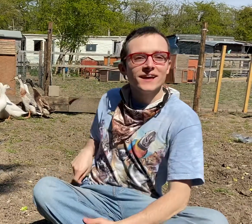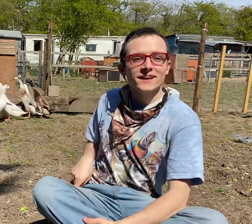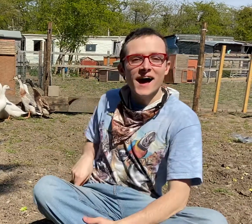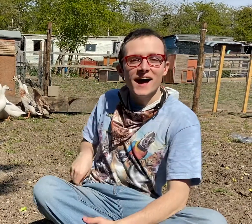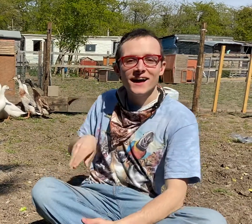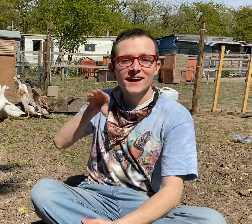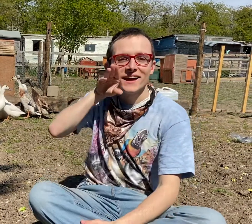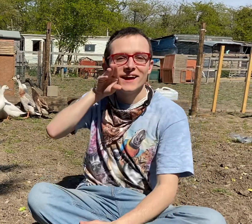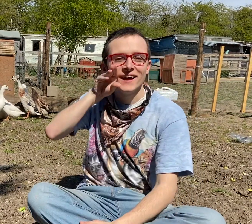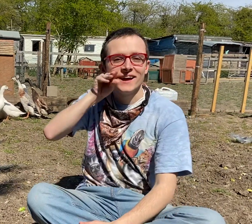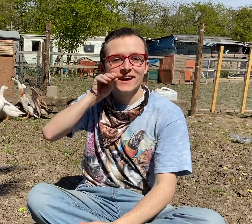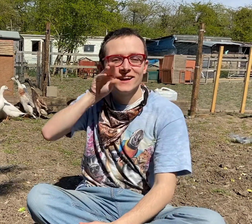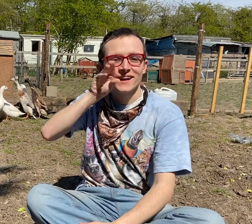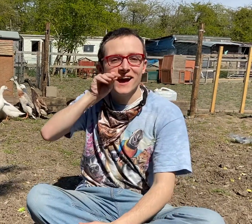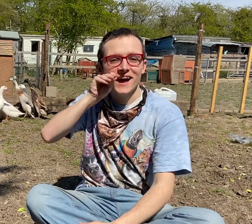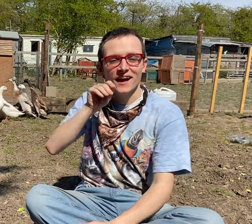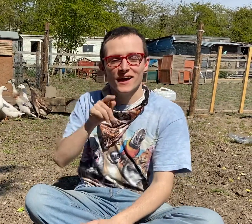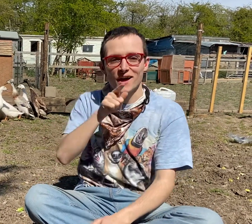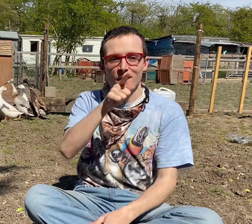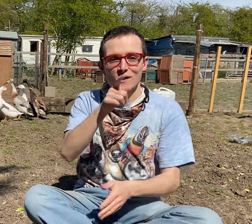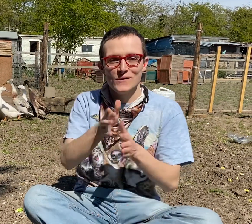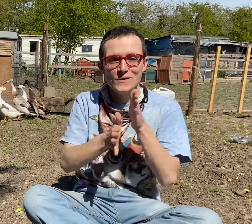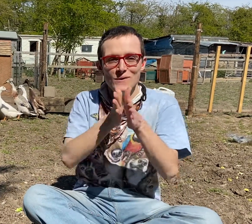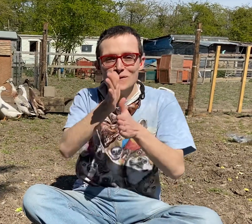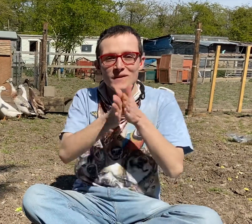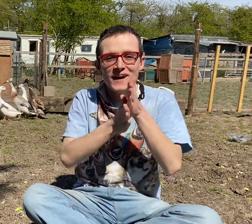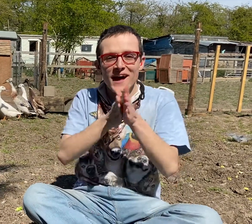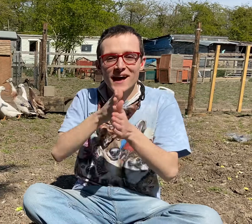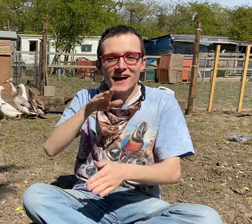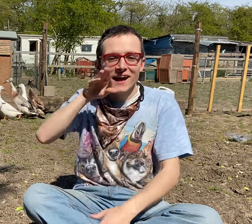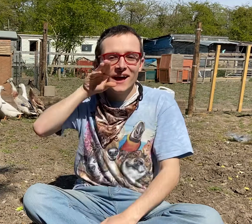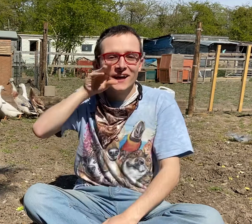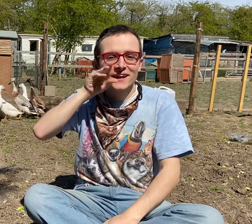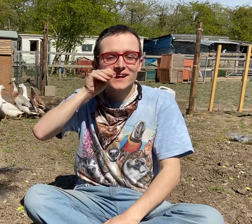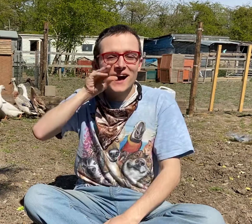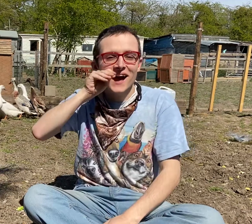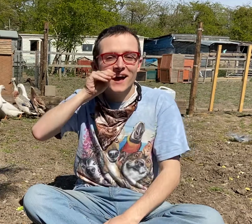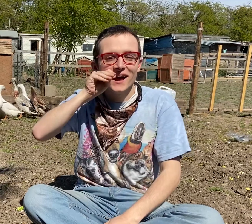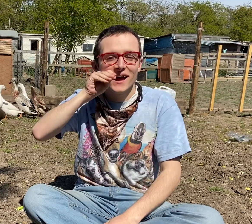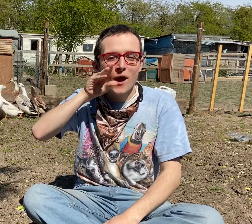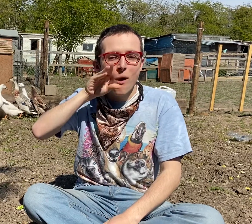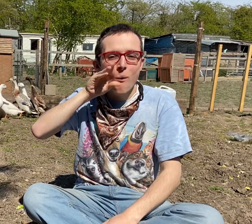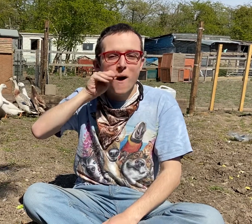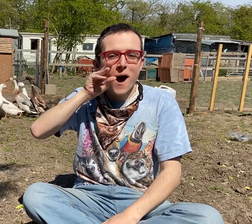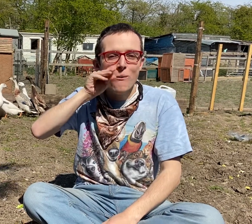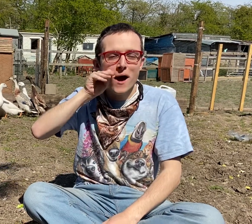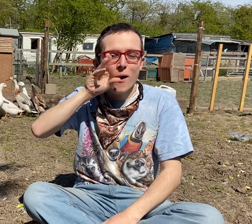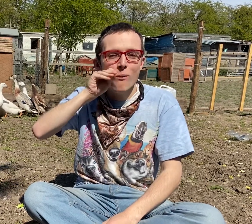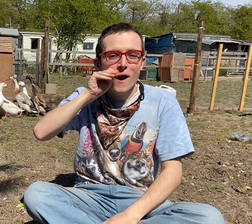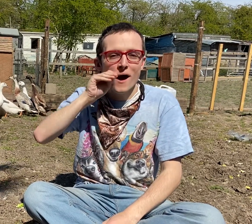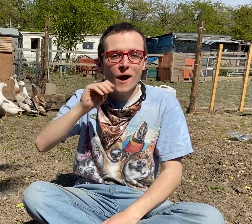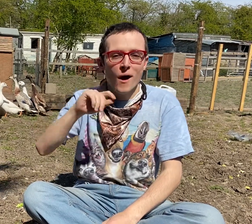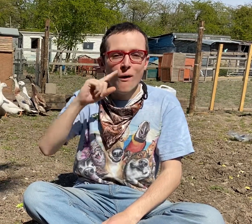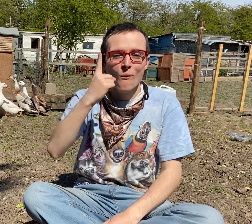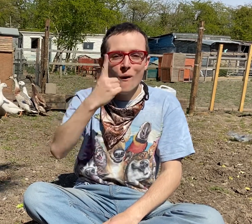Ga. Ga. Guy. Ga. Ba, ba, ba.